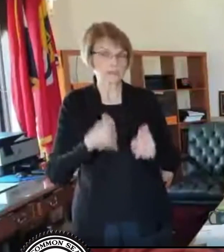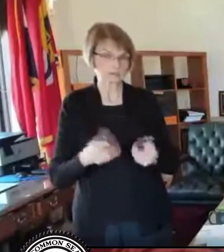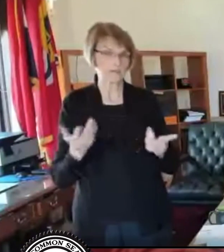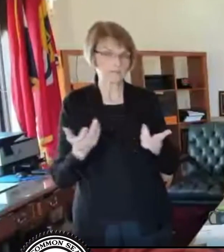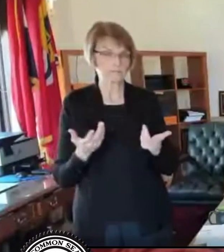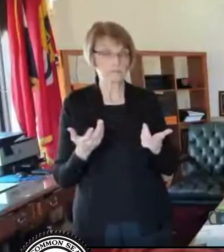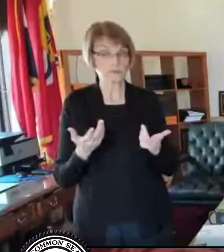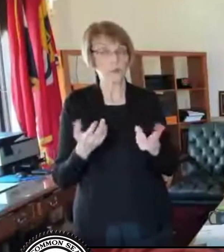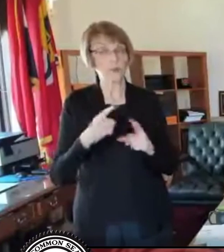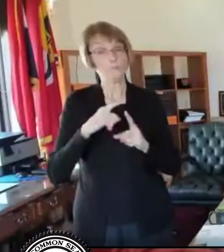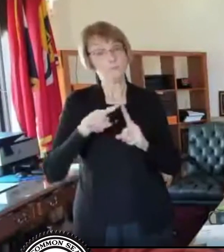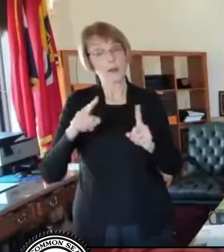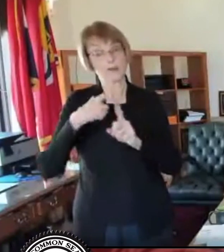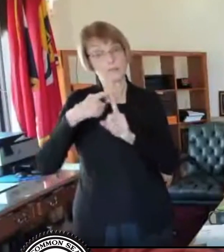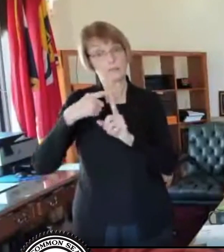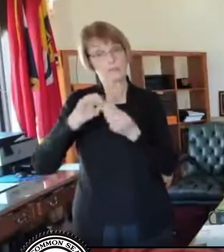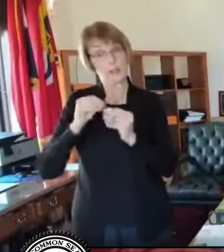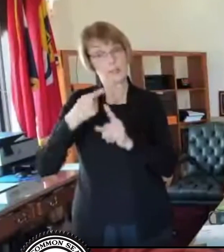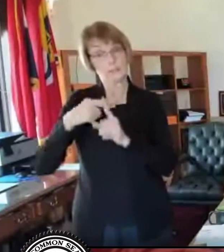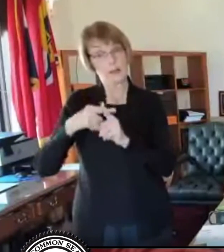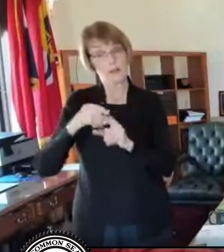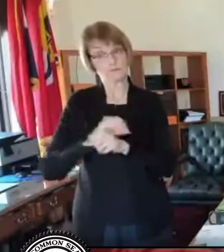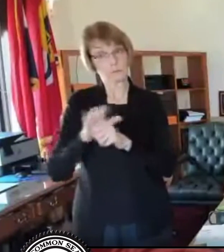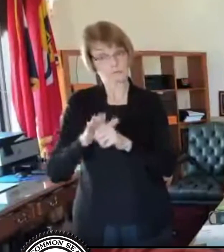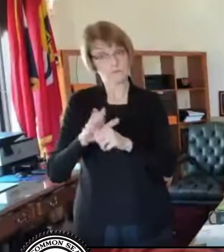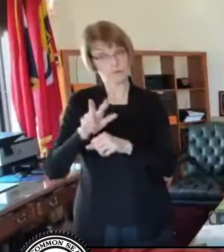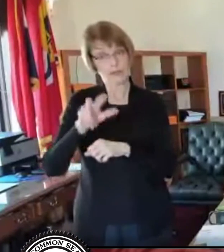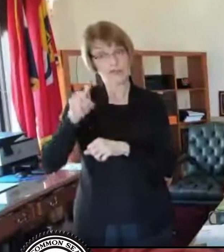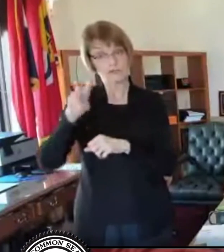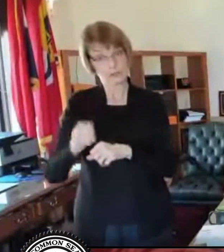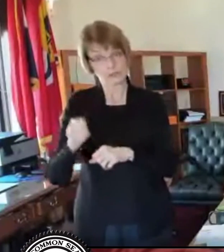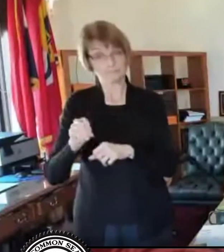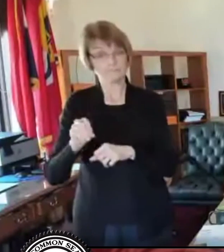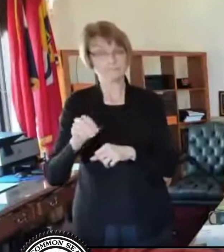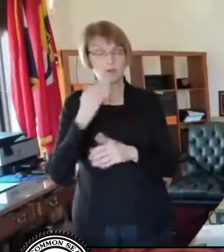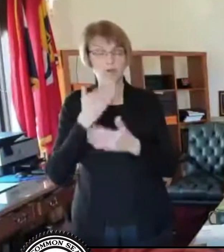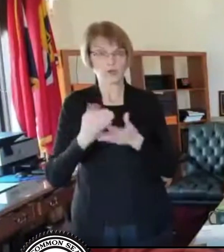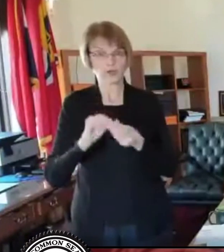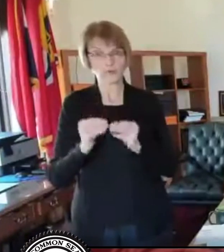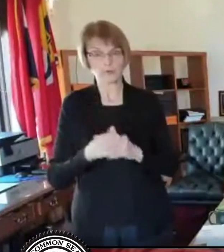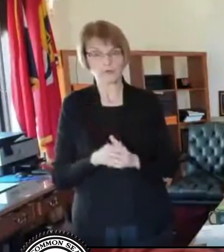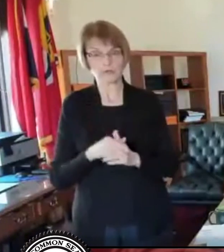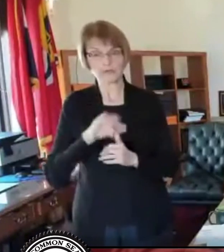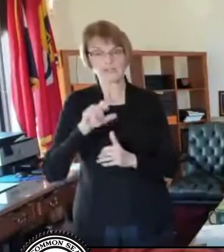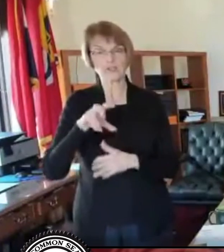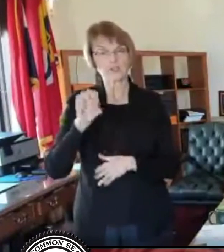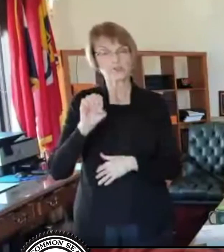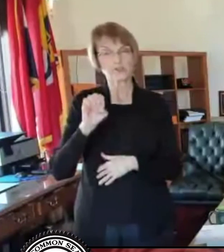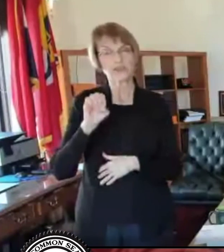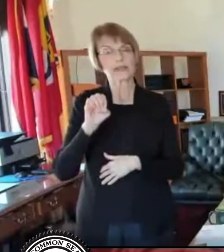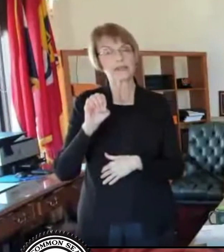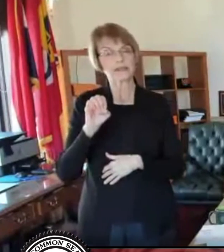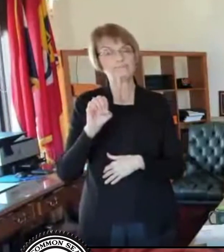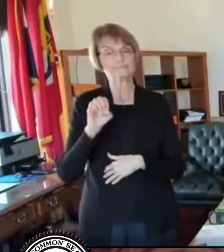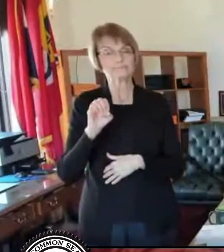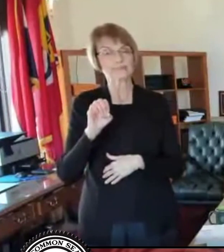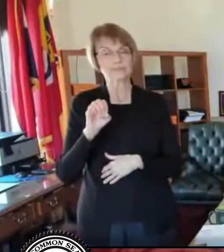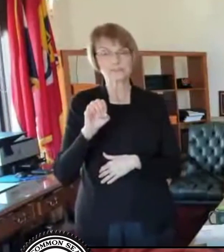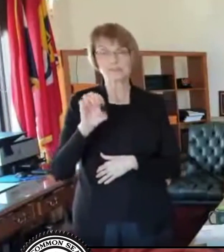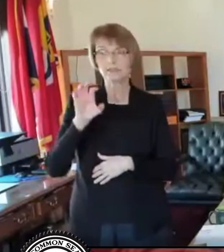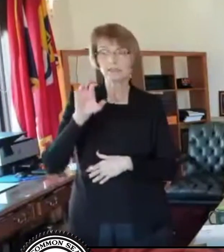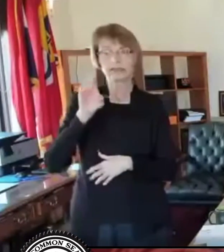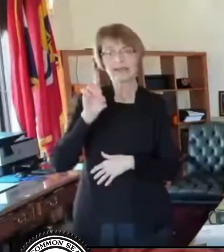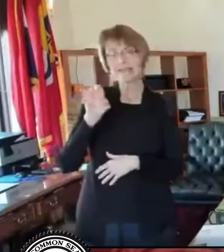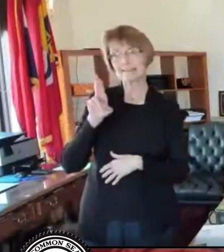news. Jeannie has a question about moving forward because Dr. Fauci has warned about a false